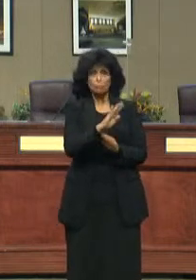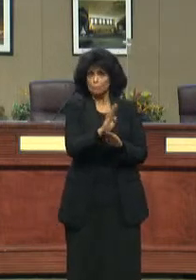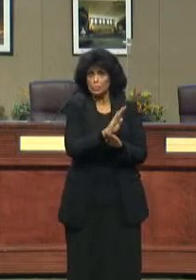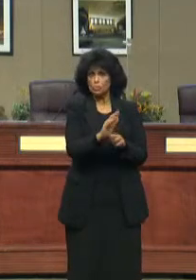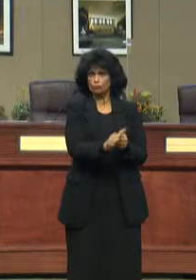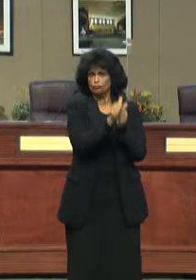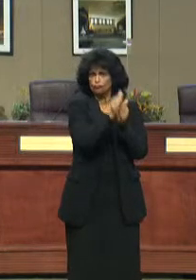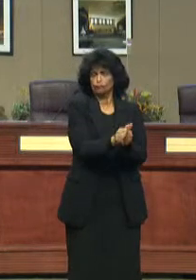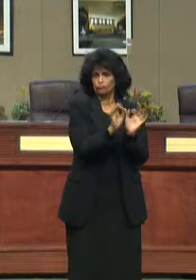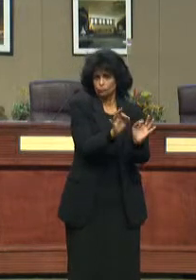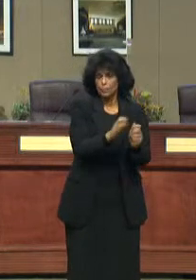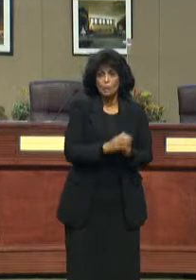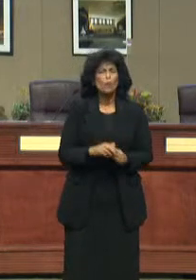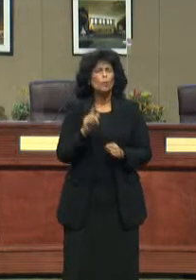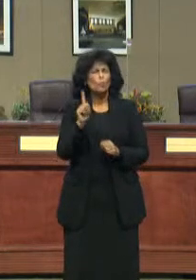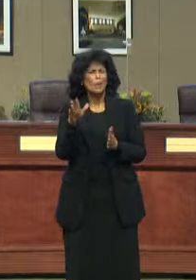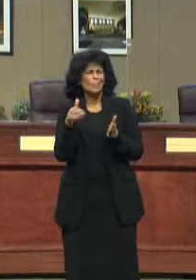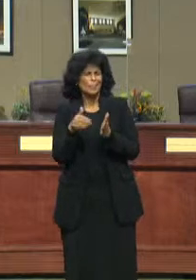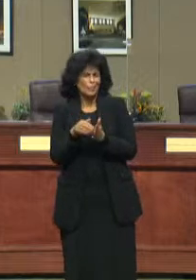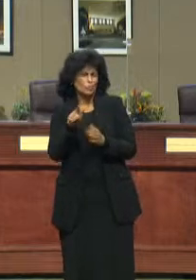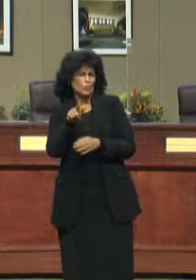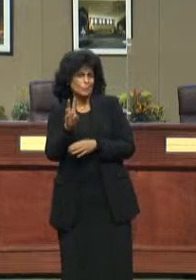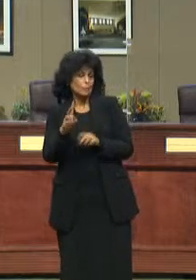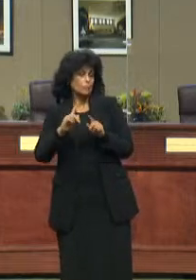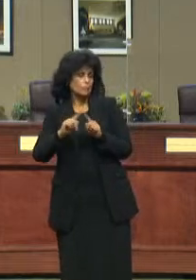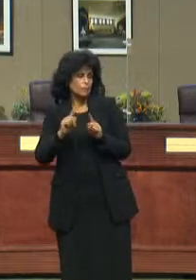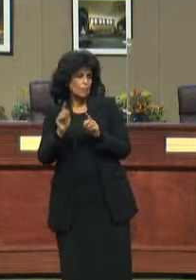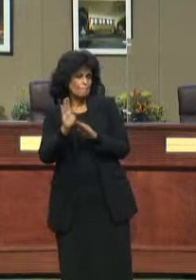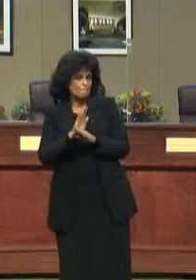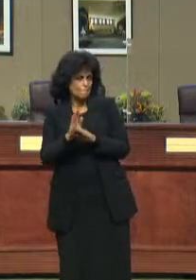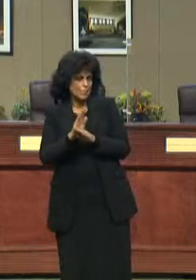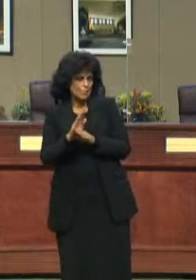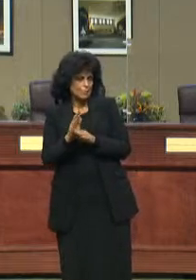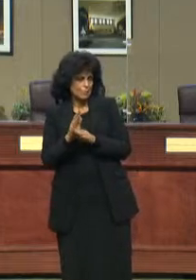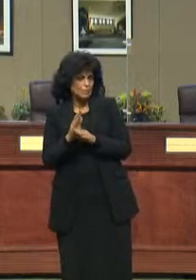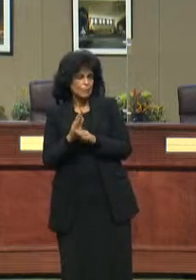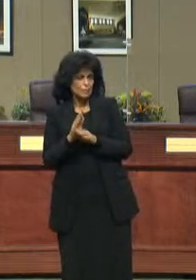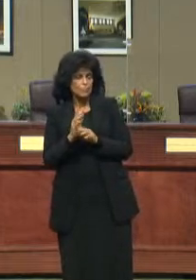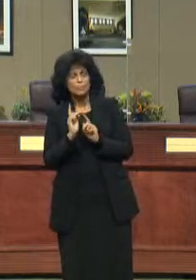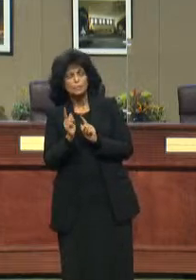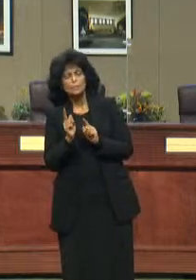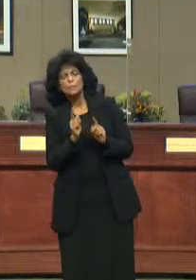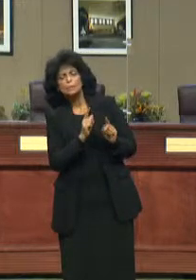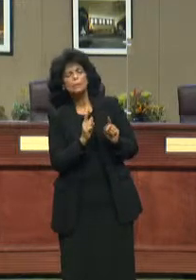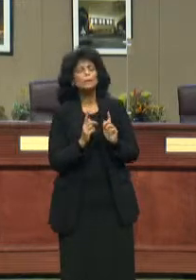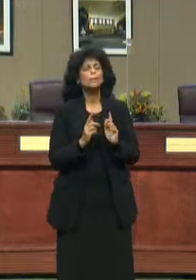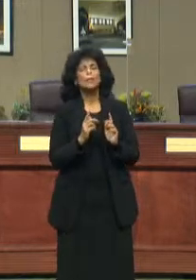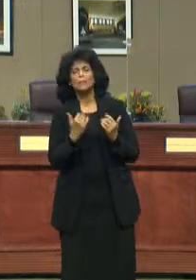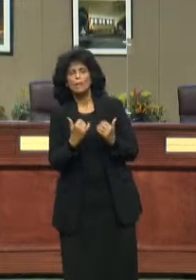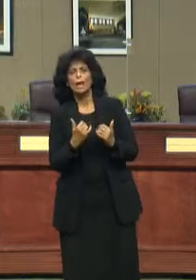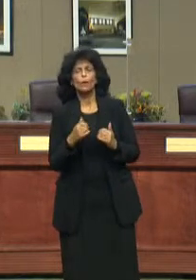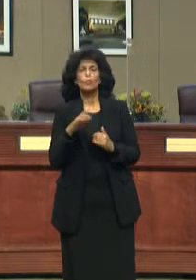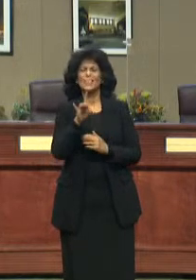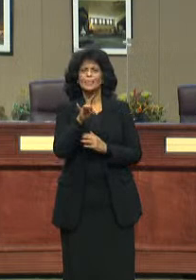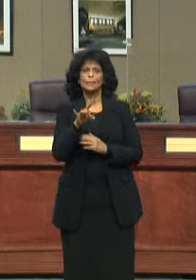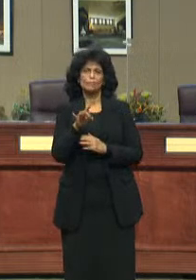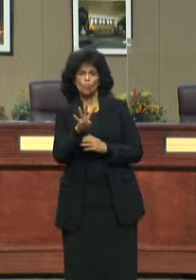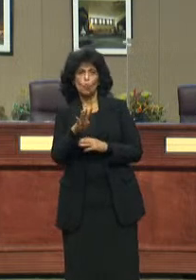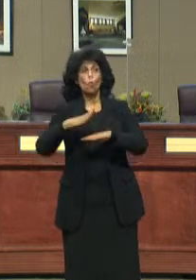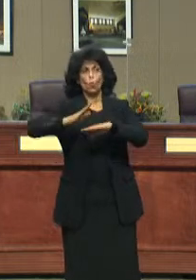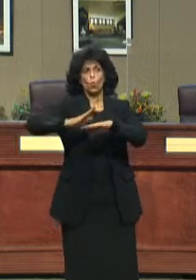visited 1,026 businesses and have issued a total of 84 warnings and